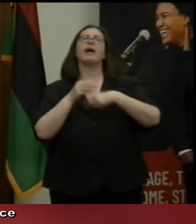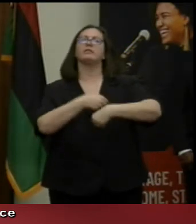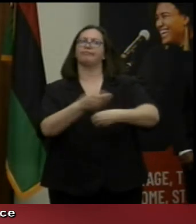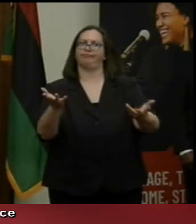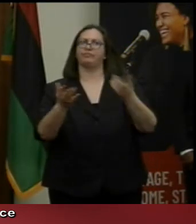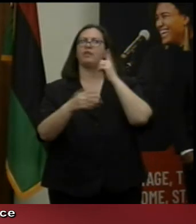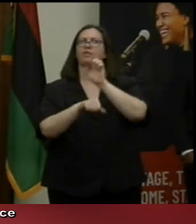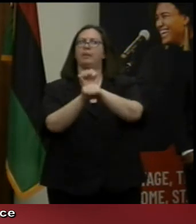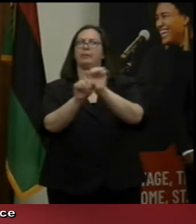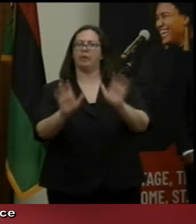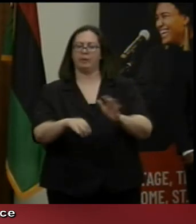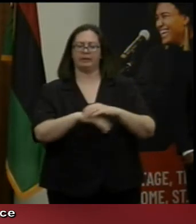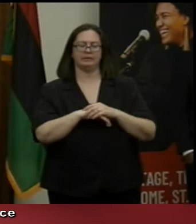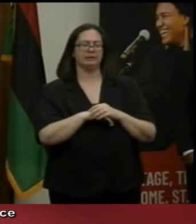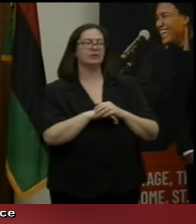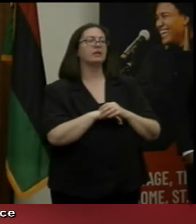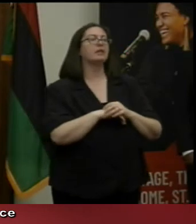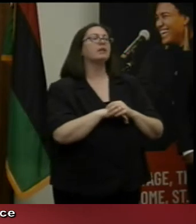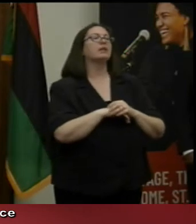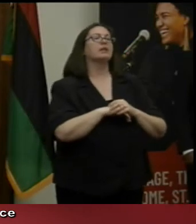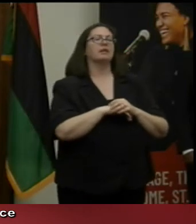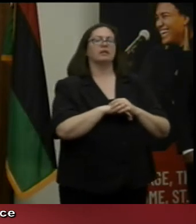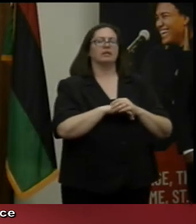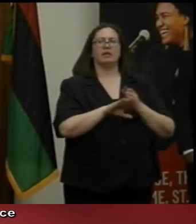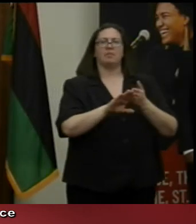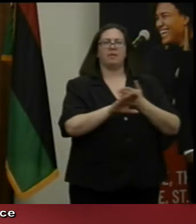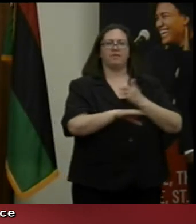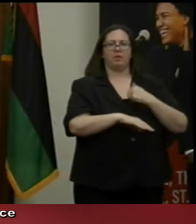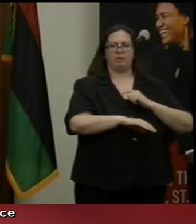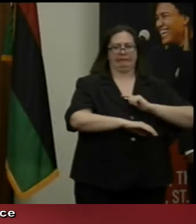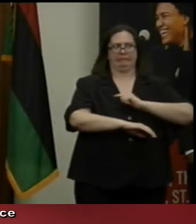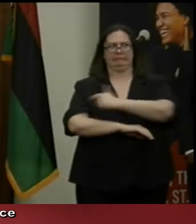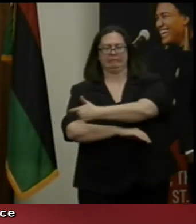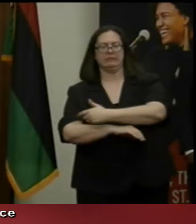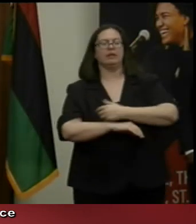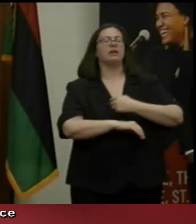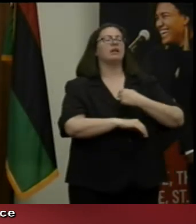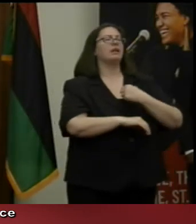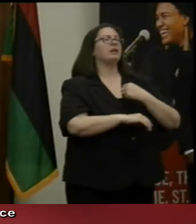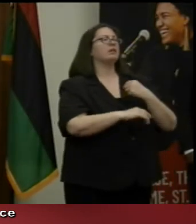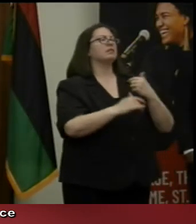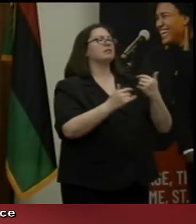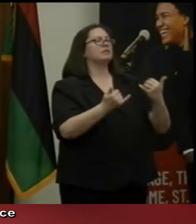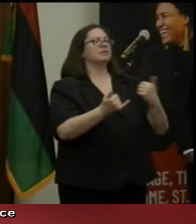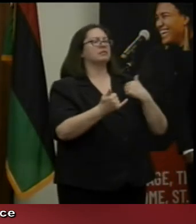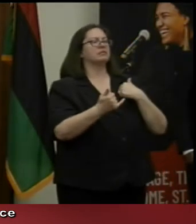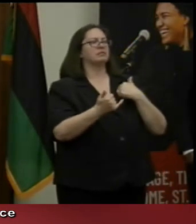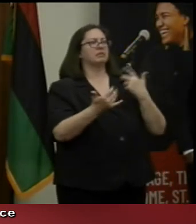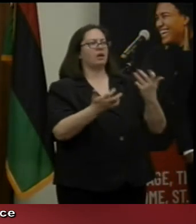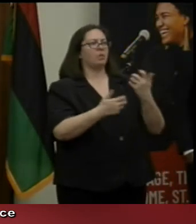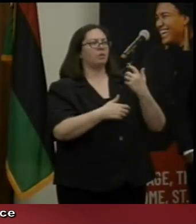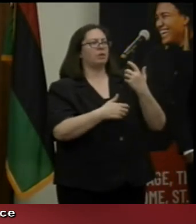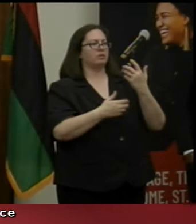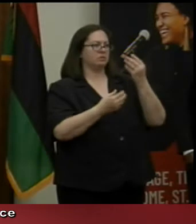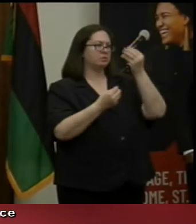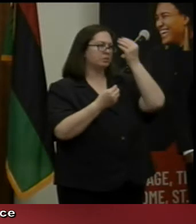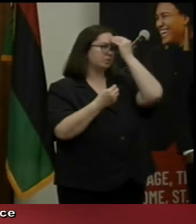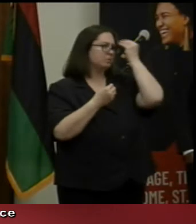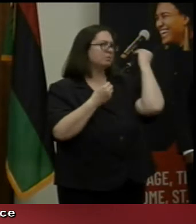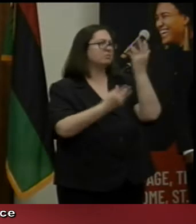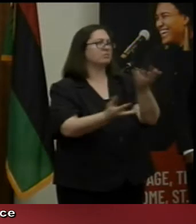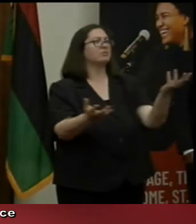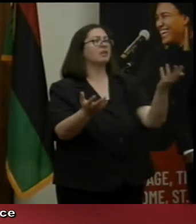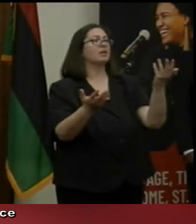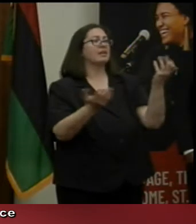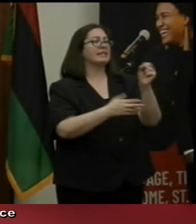before I turn this over to Dr. Eccles to provide you with some new information, I want to just say that we are, our St.